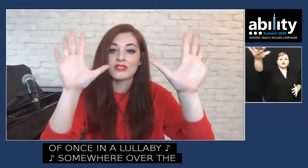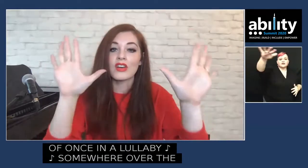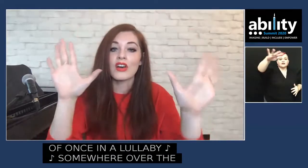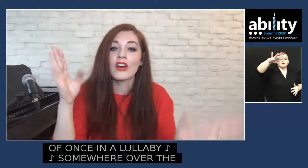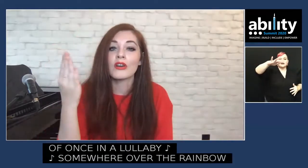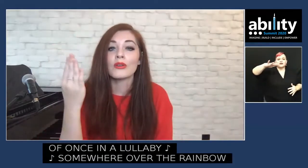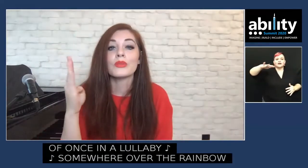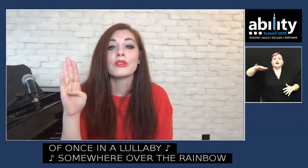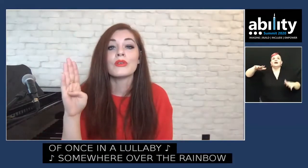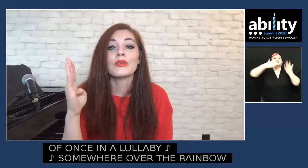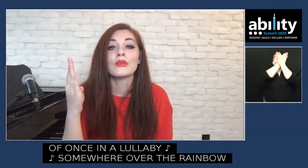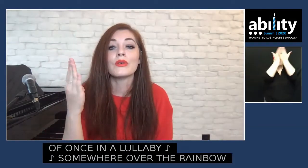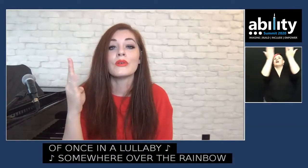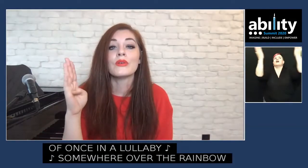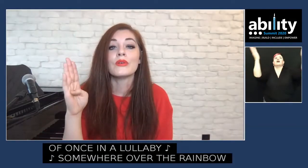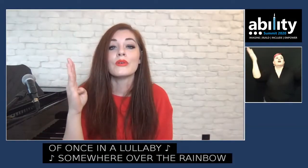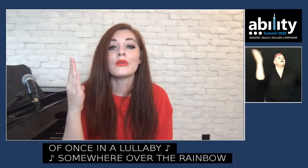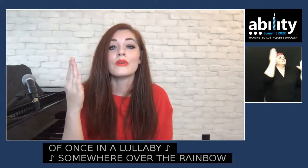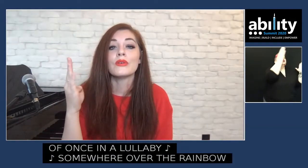skies are